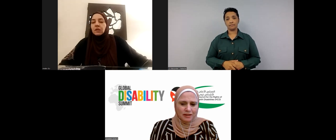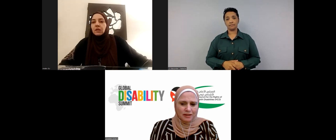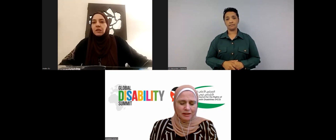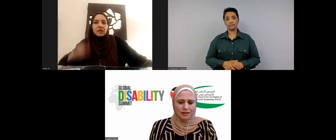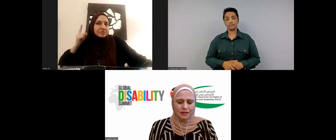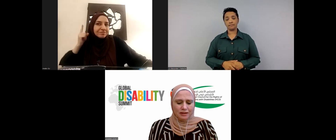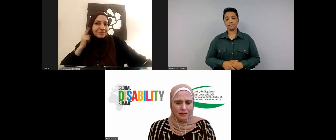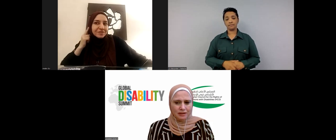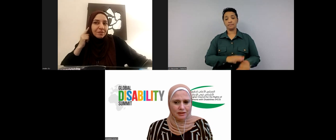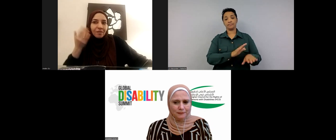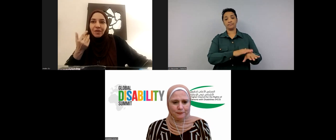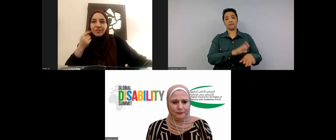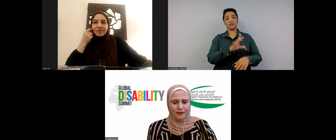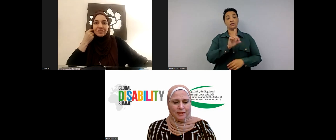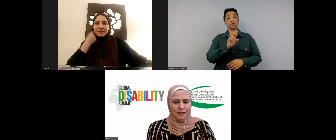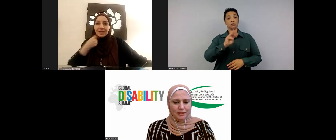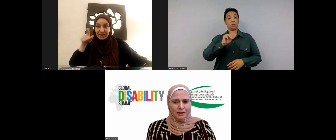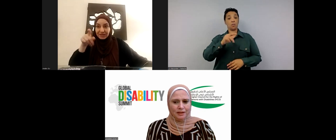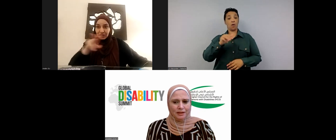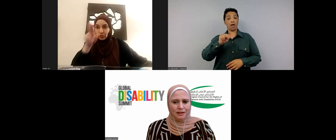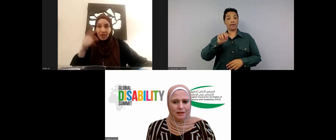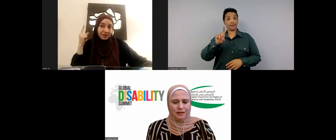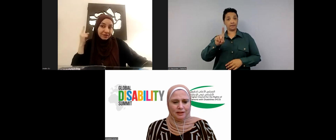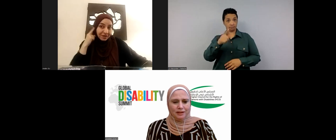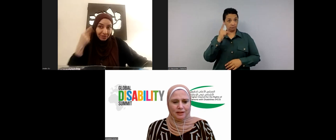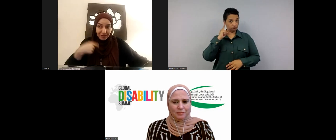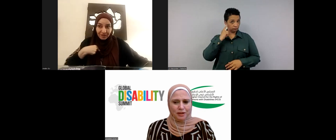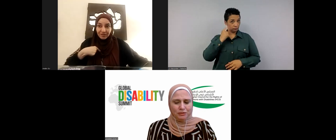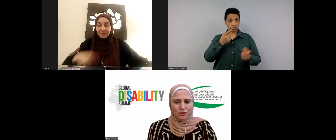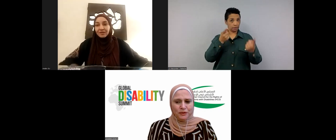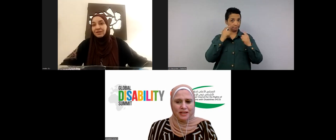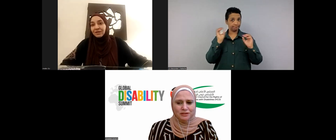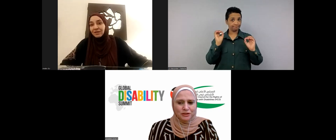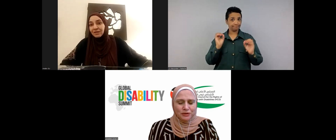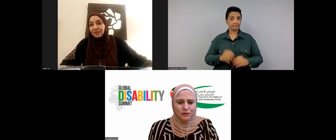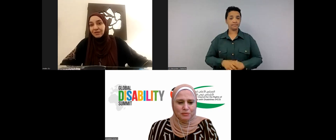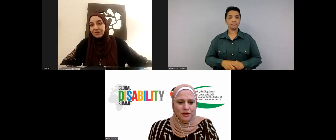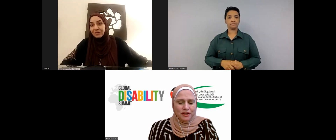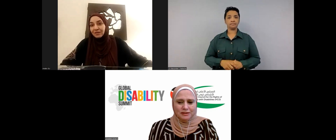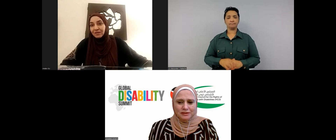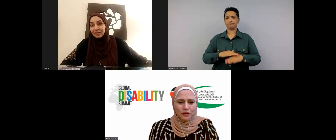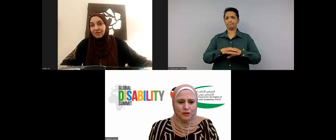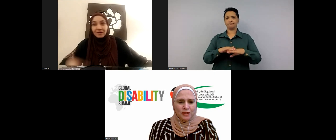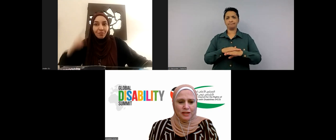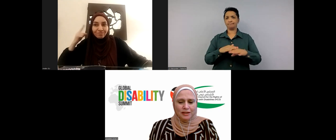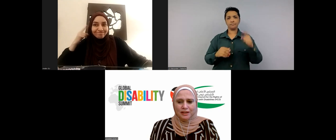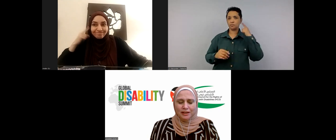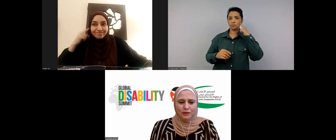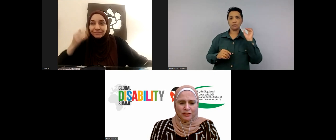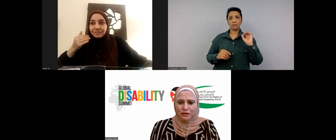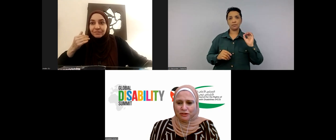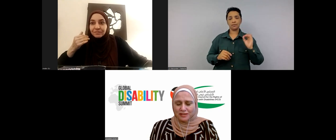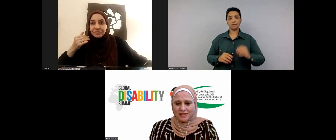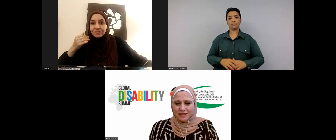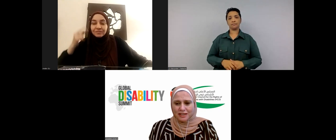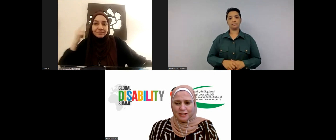Mr. Dr. Muhannad, can you hear us? We cannot hear you. I'm sorry, we can't hear you, Muhannad. So